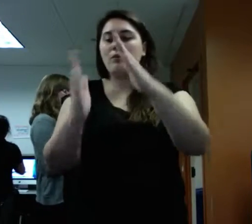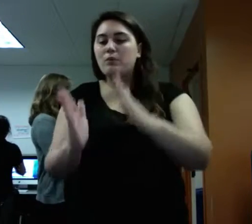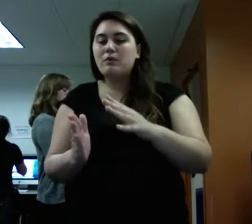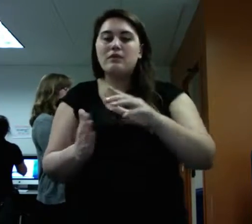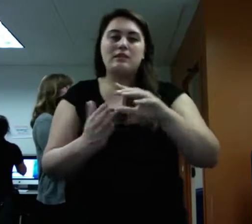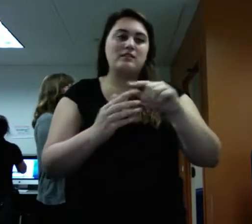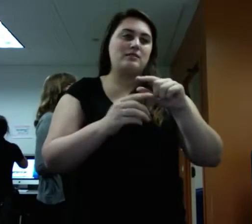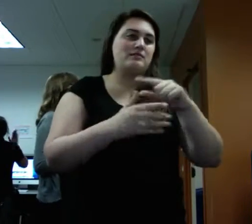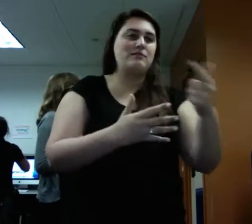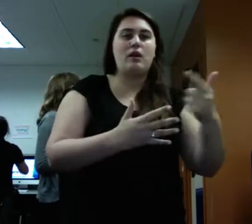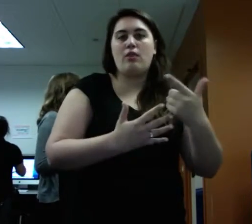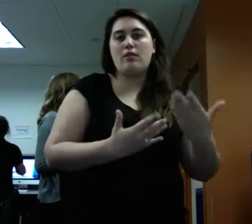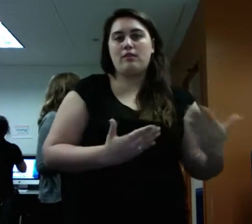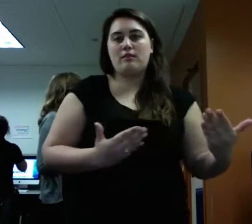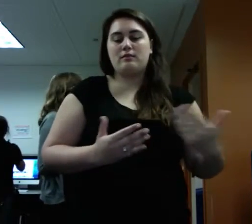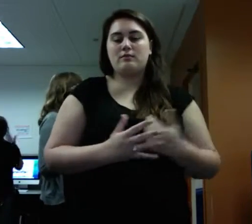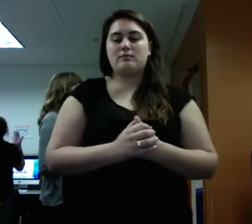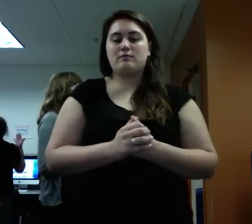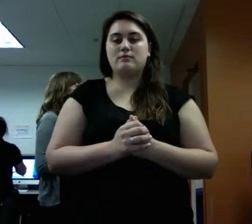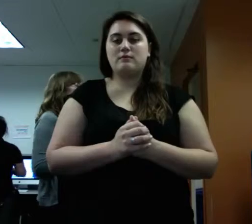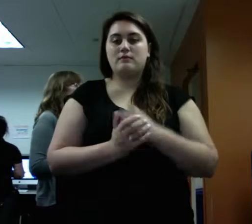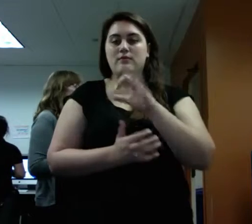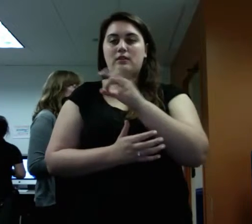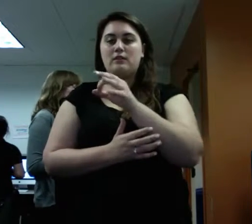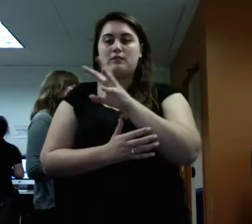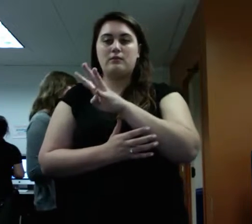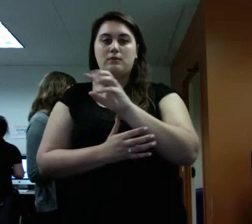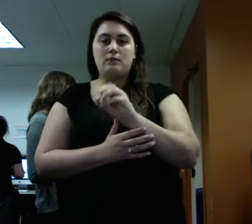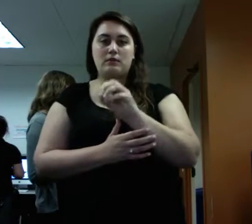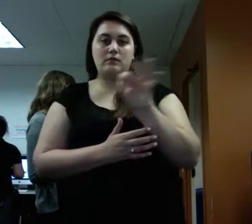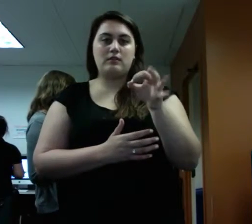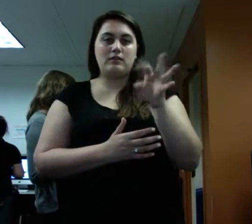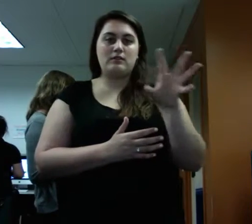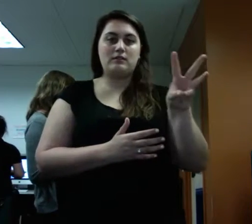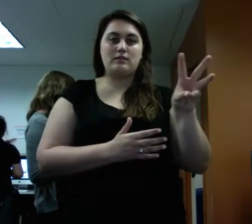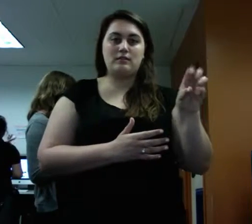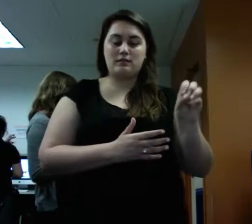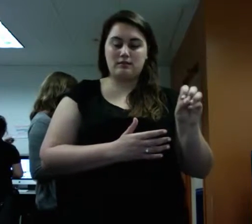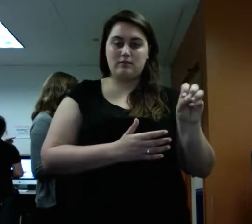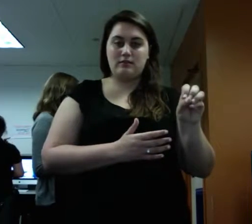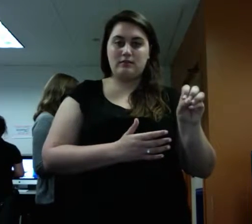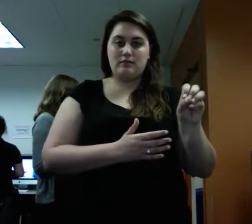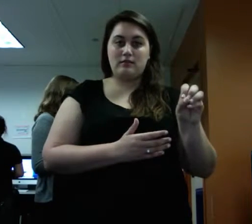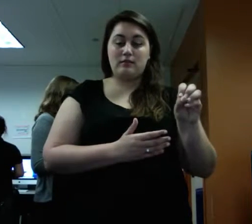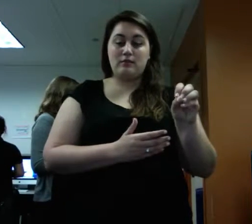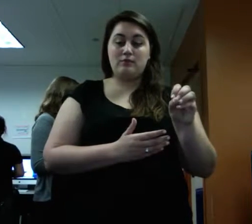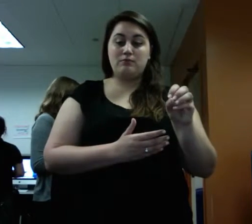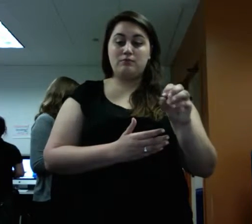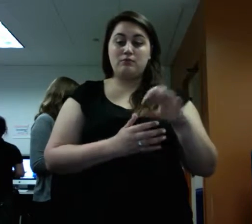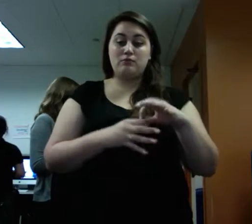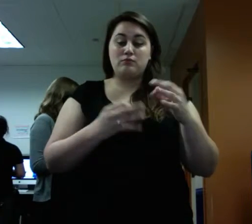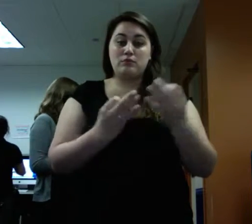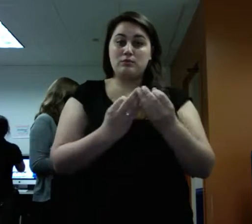From 1940 to 1960, disposable family income increased by more than